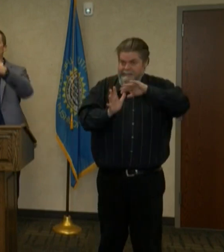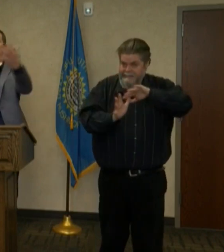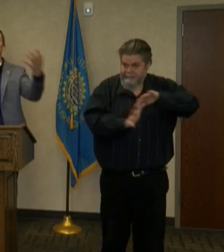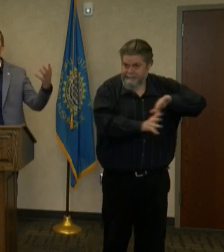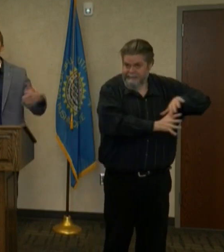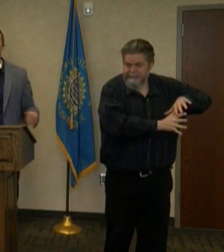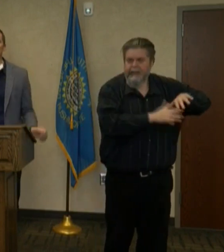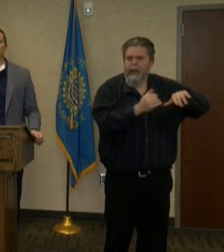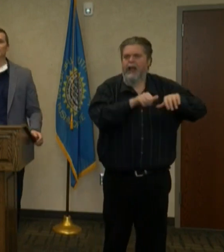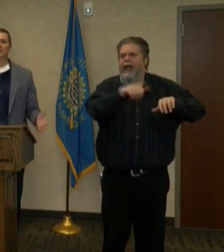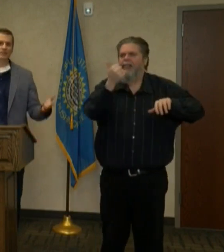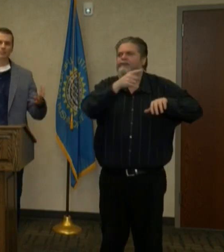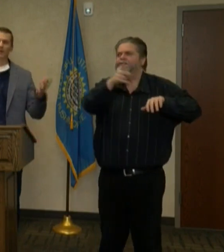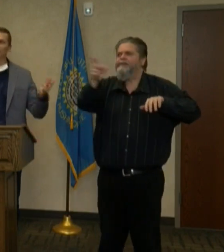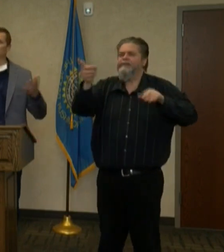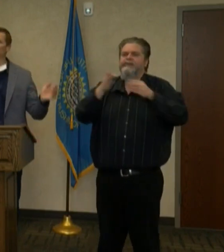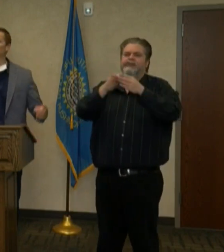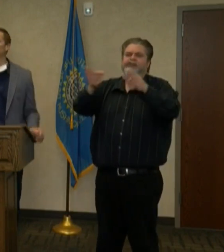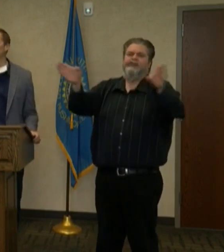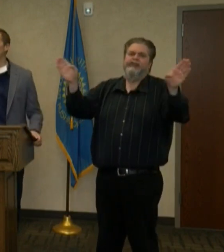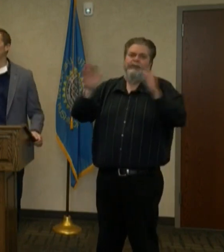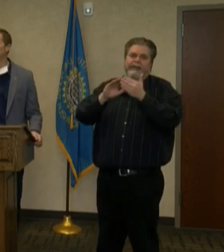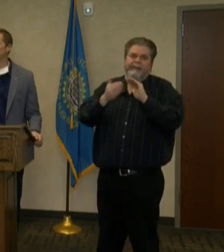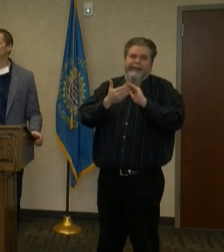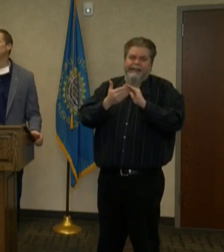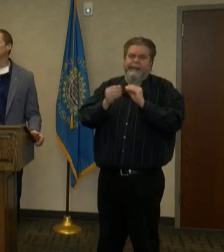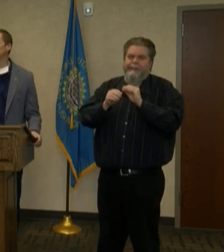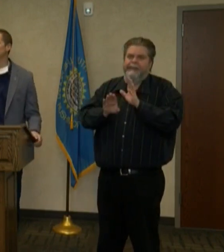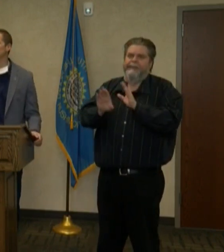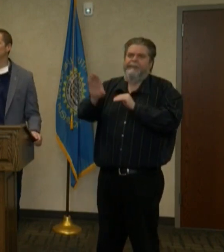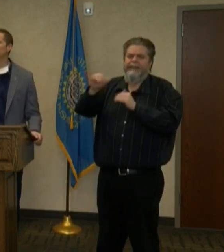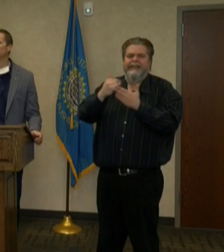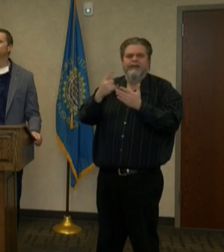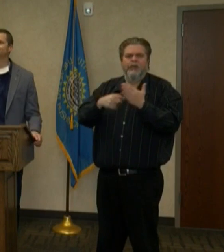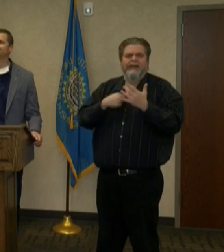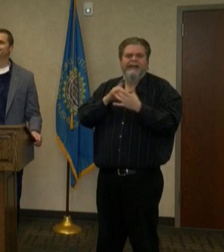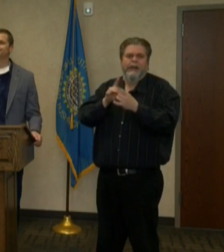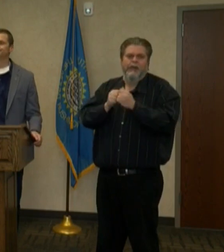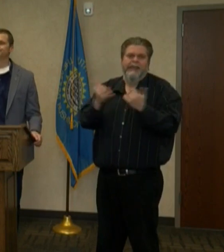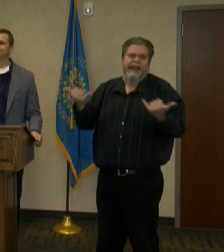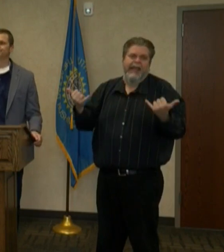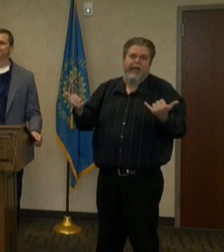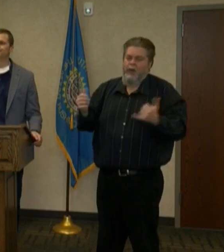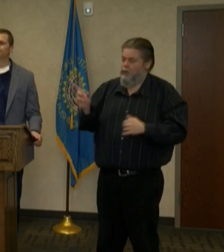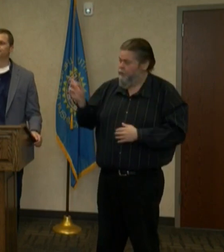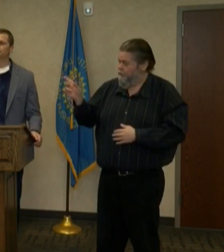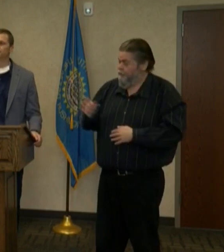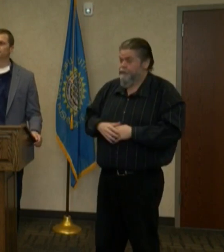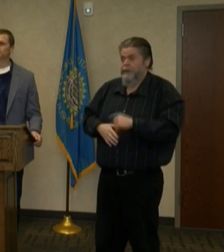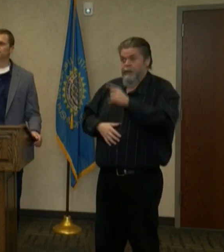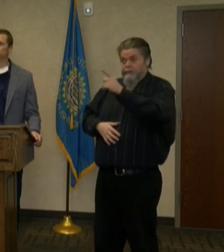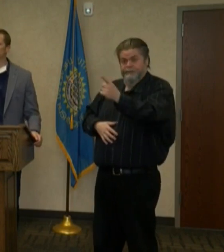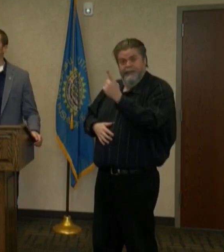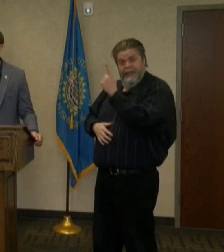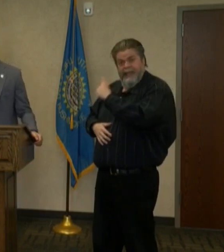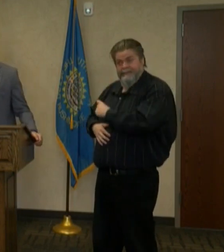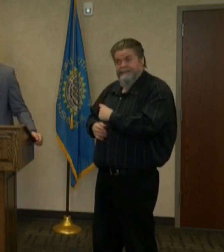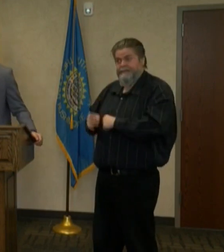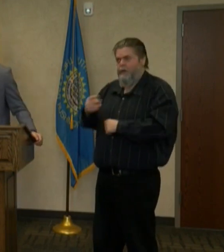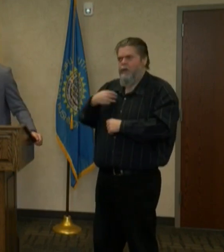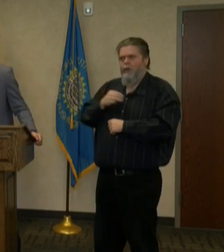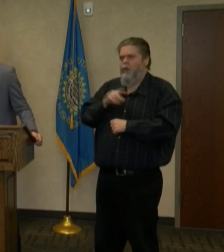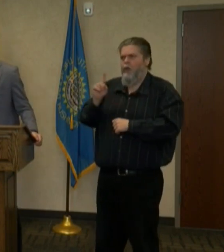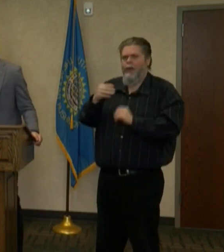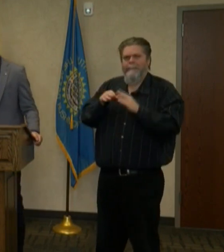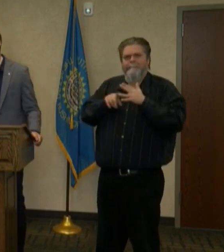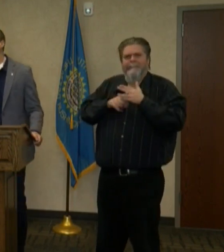into widespread community spread in other areas. So that's what we're dealing with now. When you're kind of pressing the pause button saying, hey, we're only